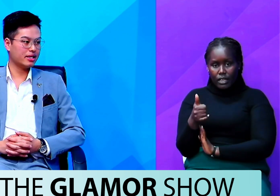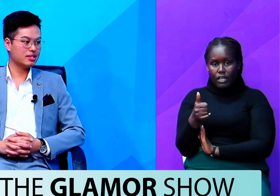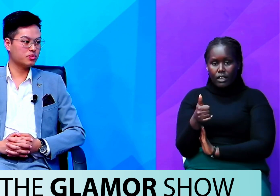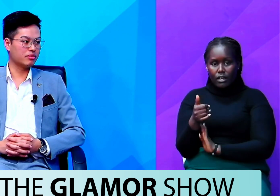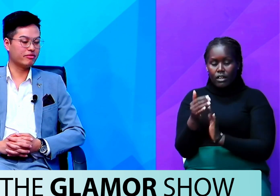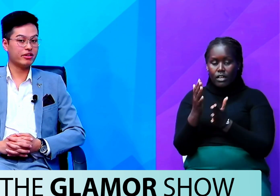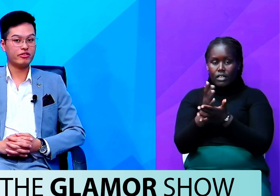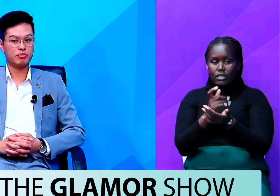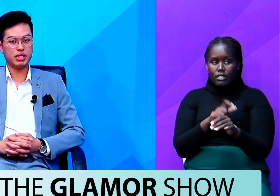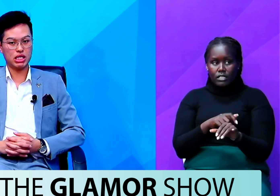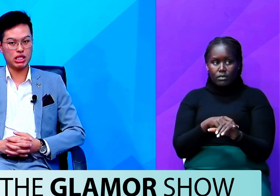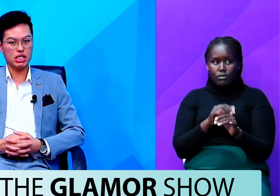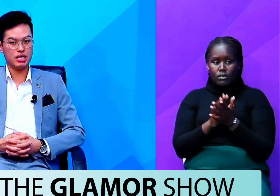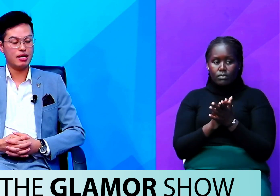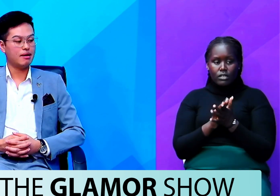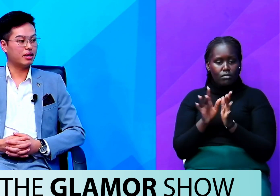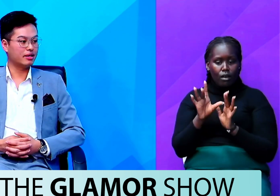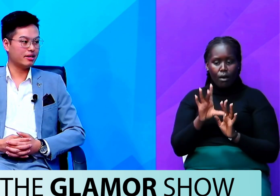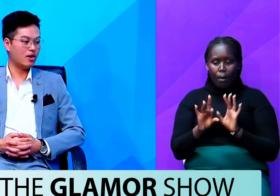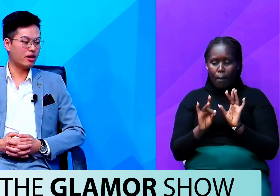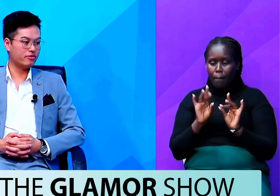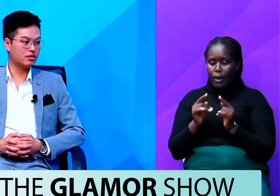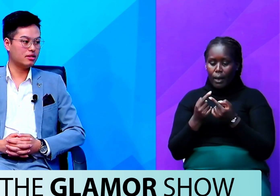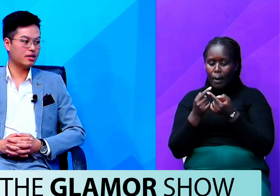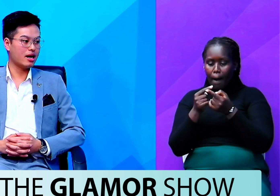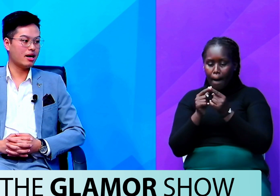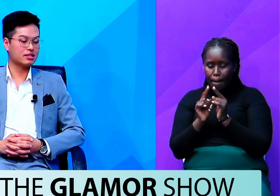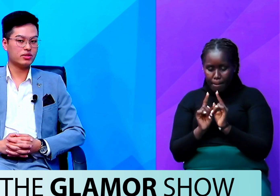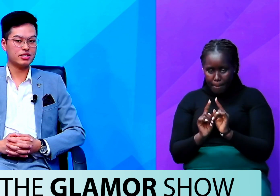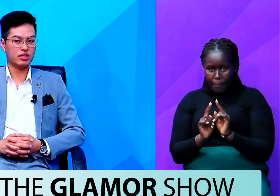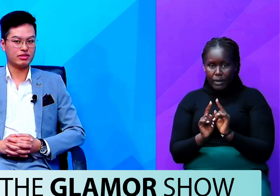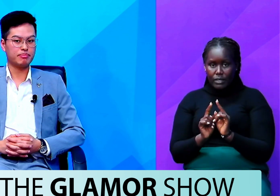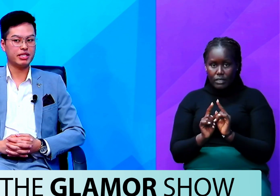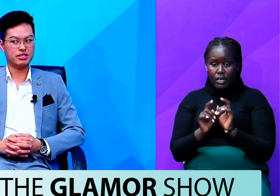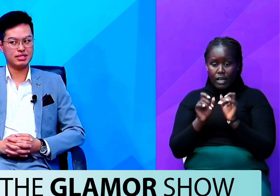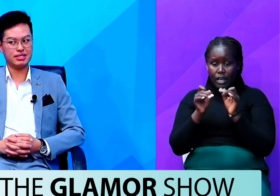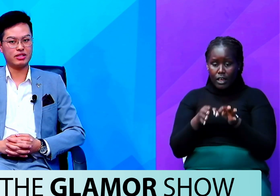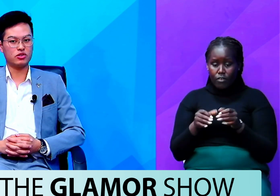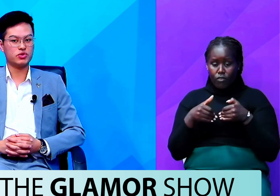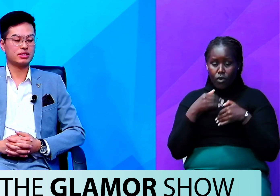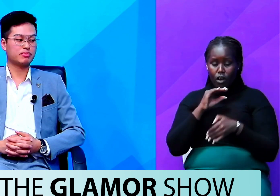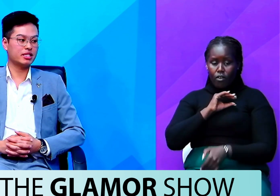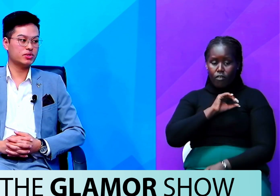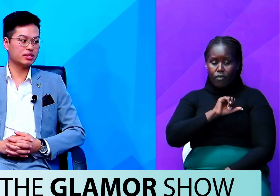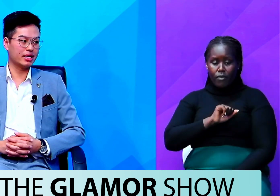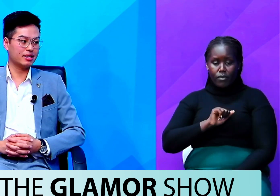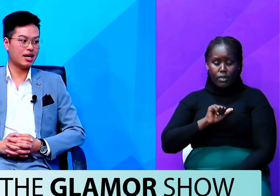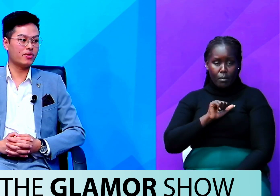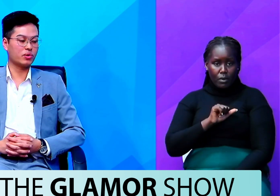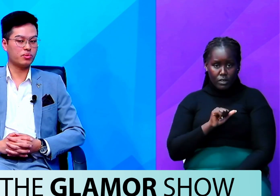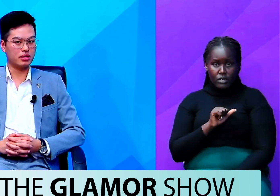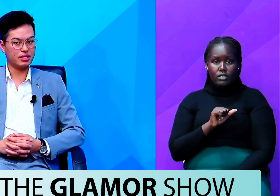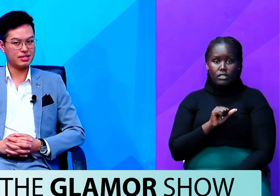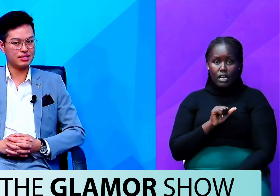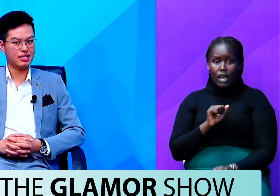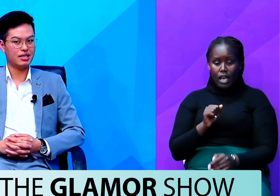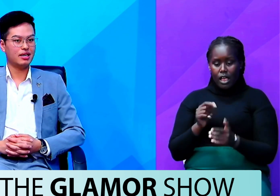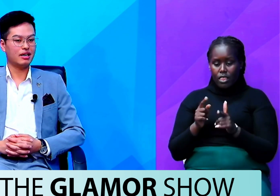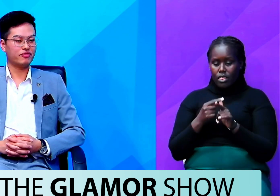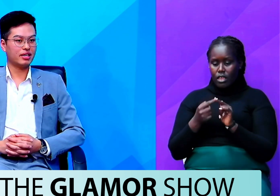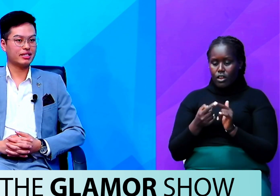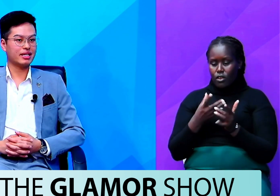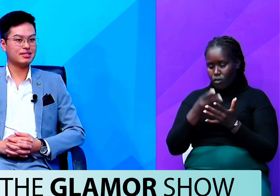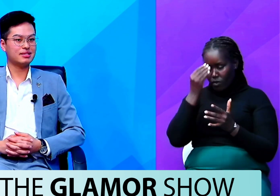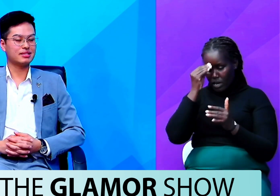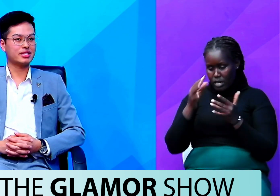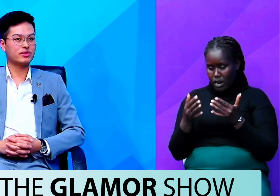some clients will be very, very picky, but then, however, as long as you have the patience and also explain to them how it works, I